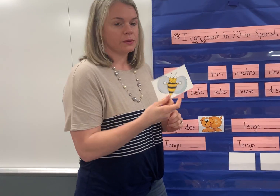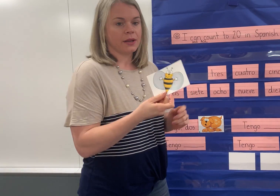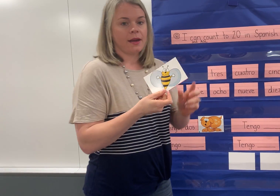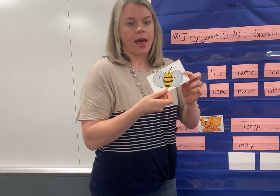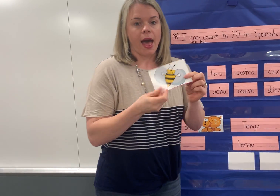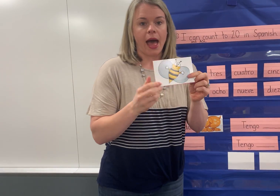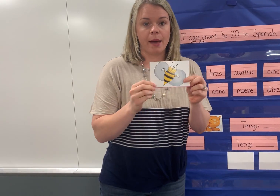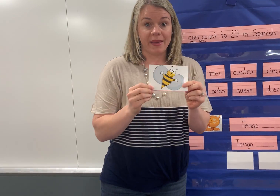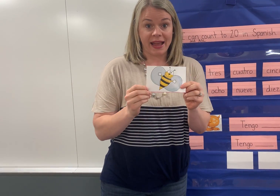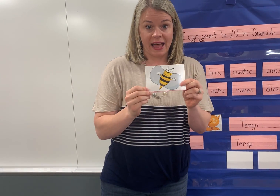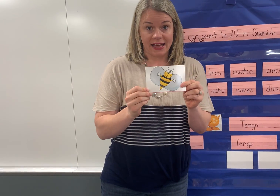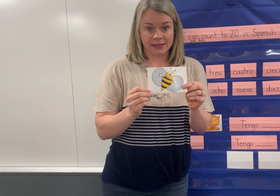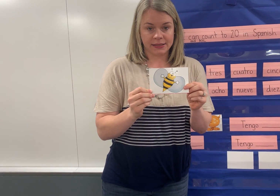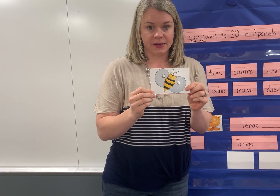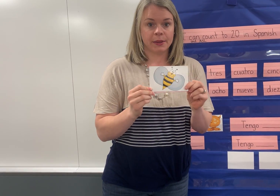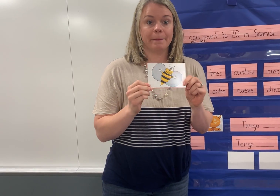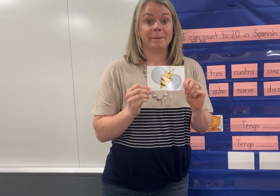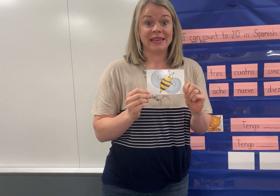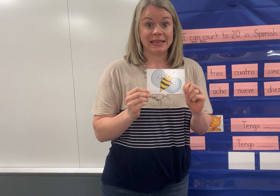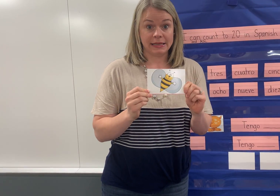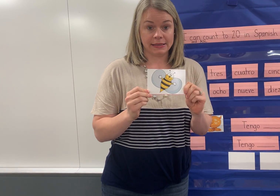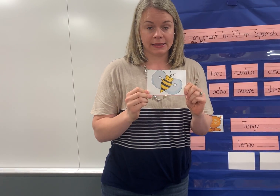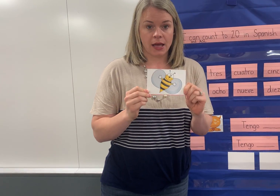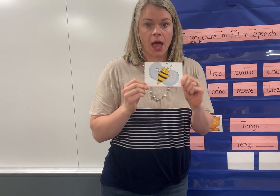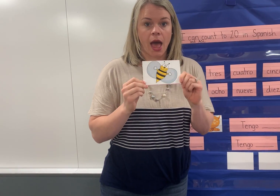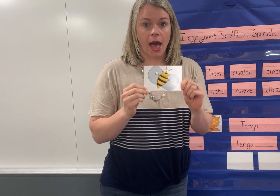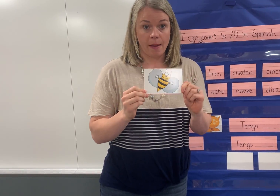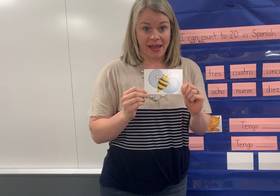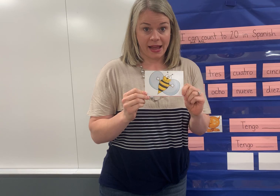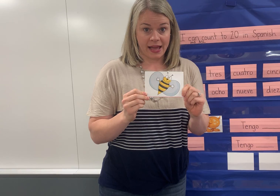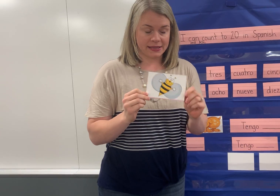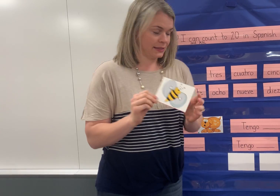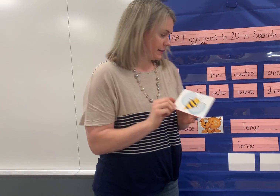one abejas, bees, abejas.